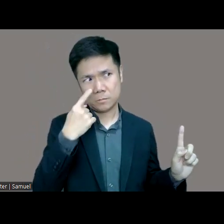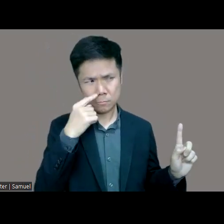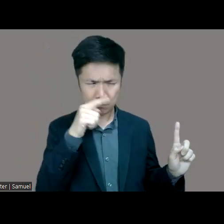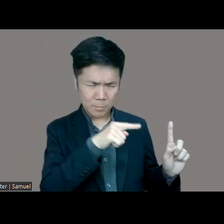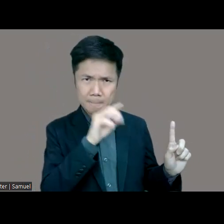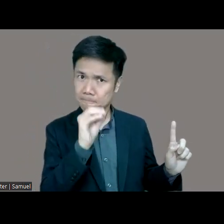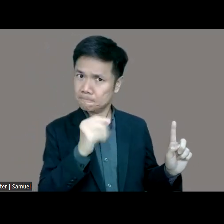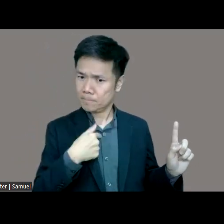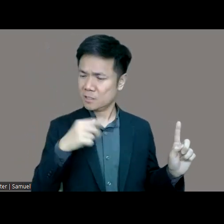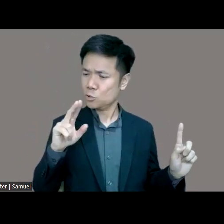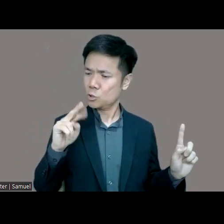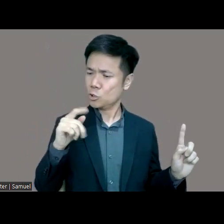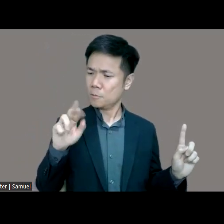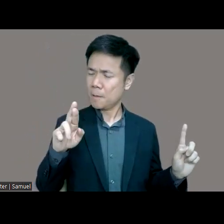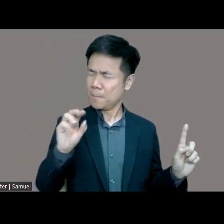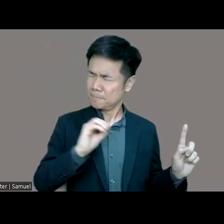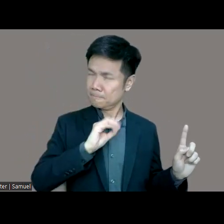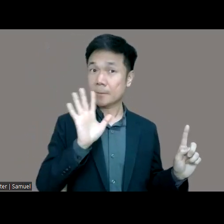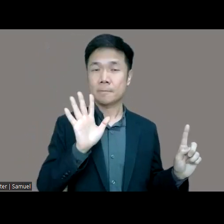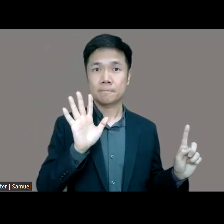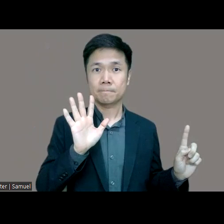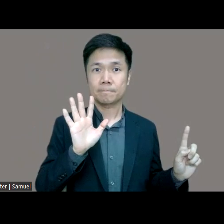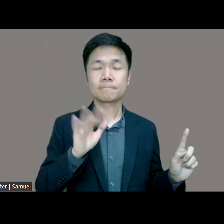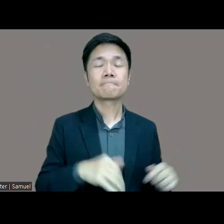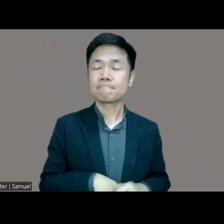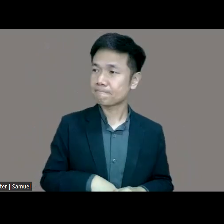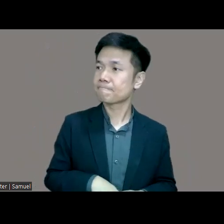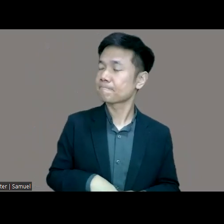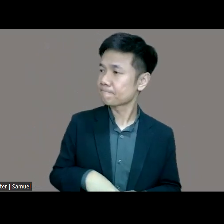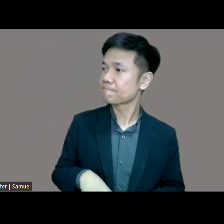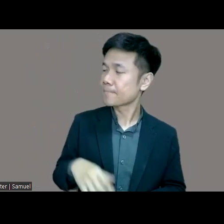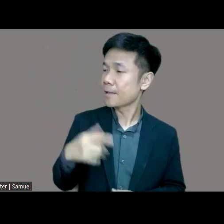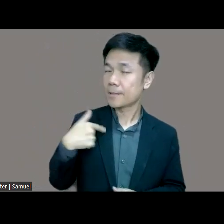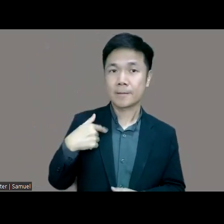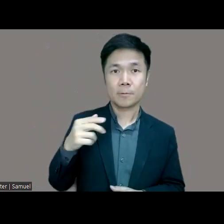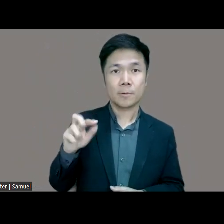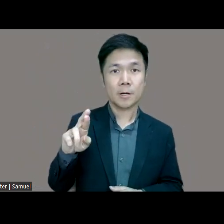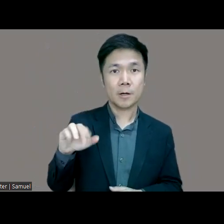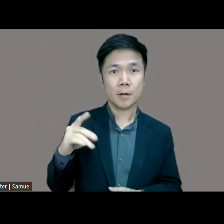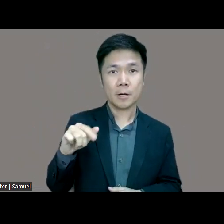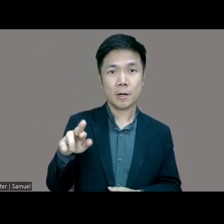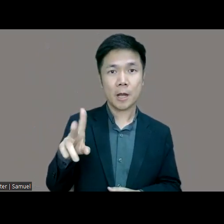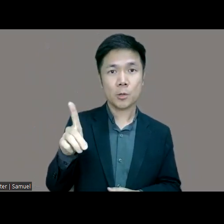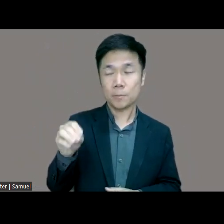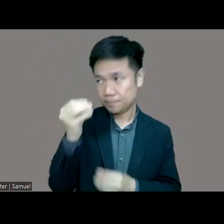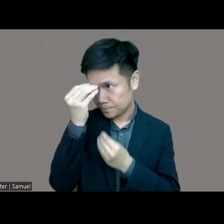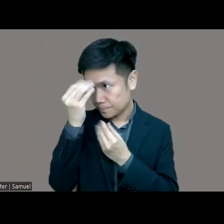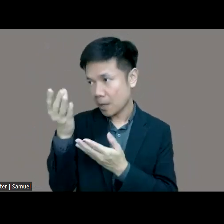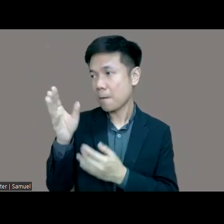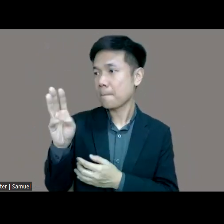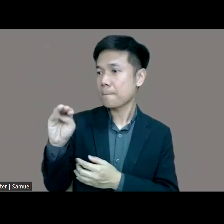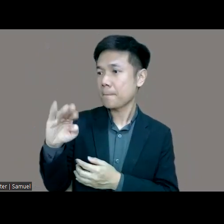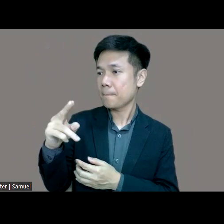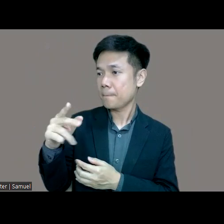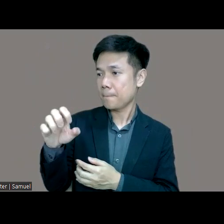Yes. Great. Okay, I've taken a note, and it's one of the interesting points where